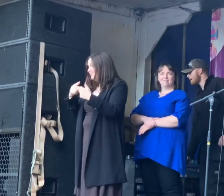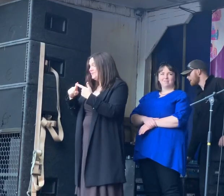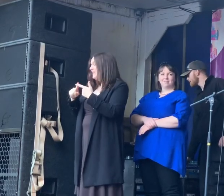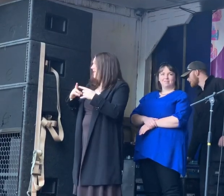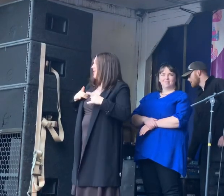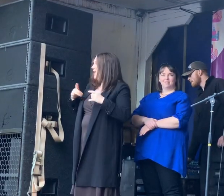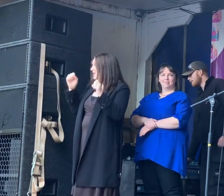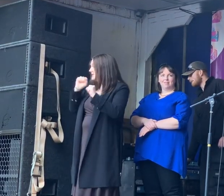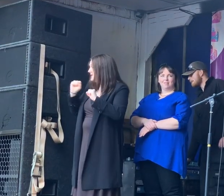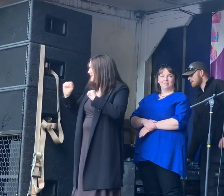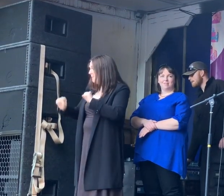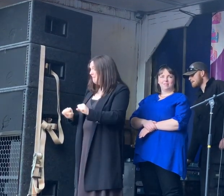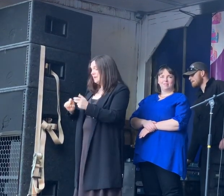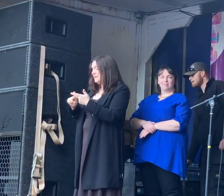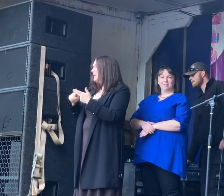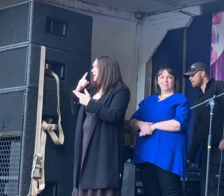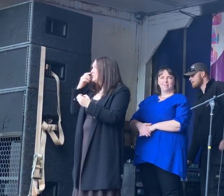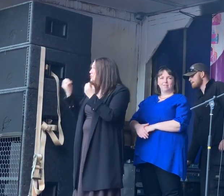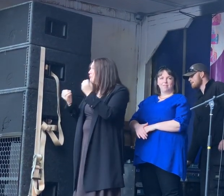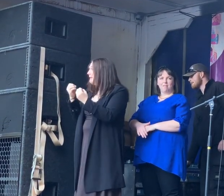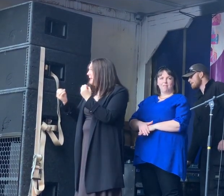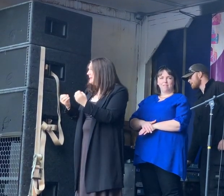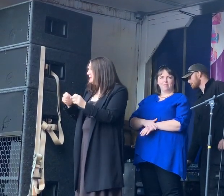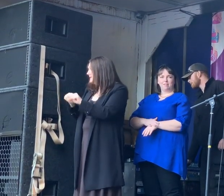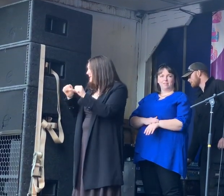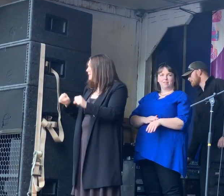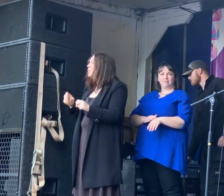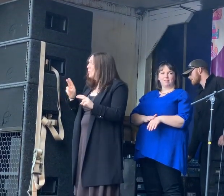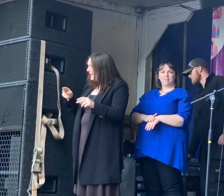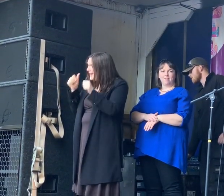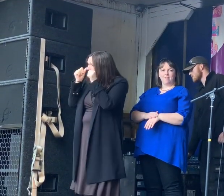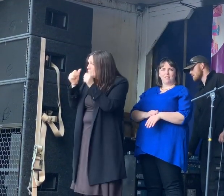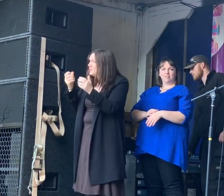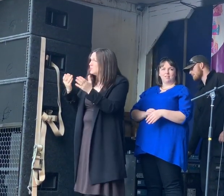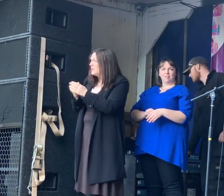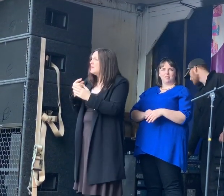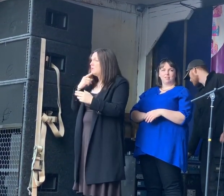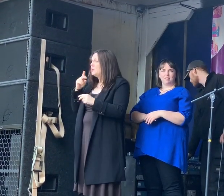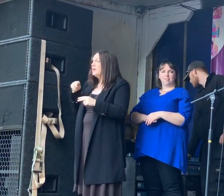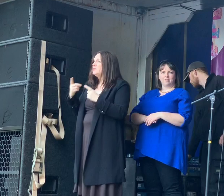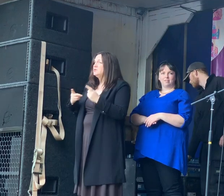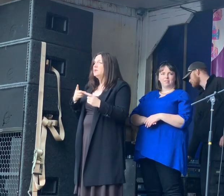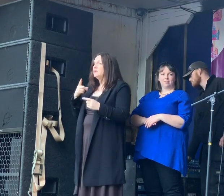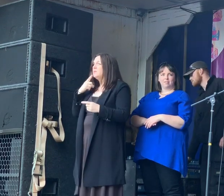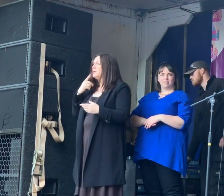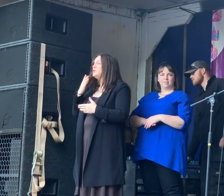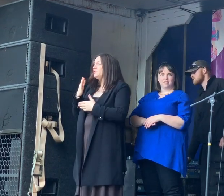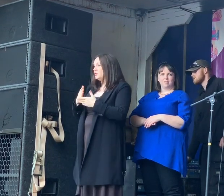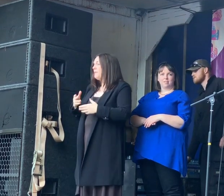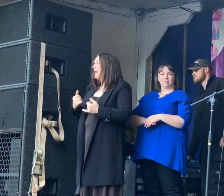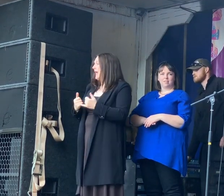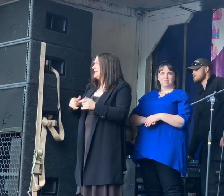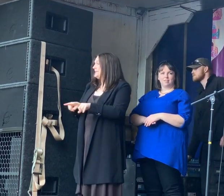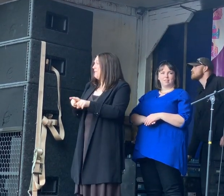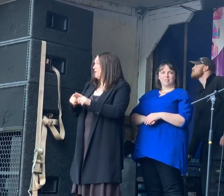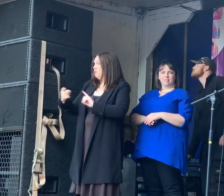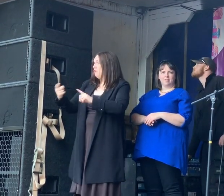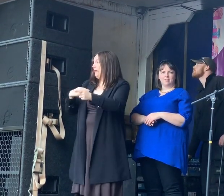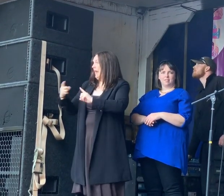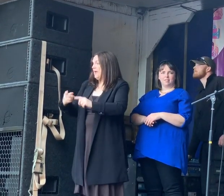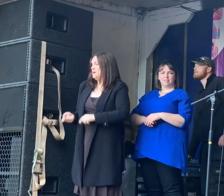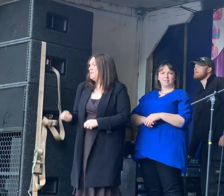the screening, we can address all of that, but we can do it together. But as I say, some of the batons are going to be handed on, but we can do it